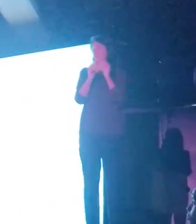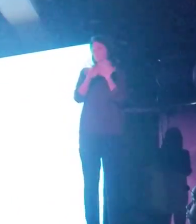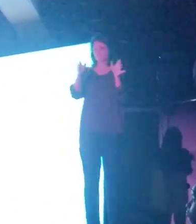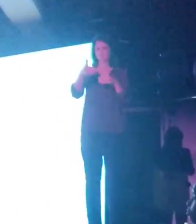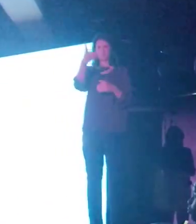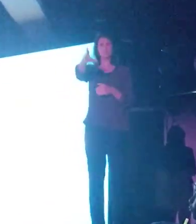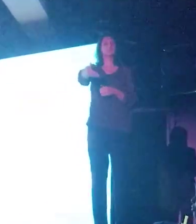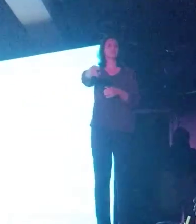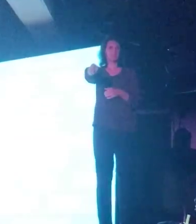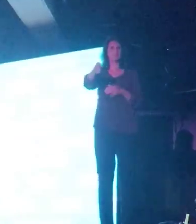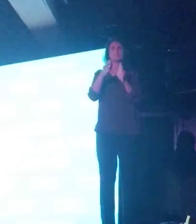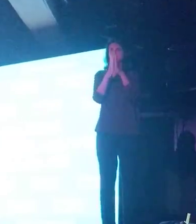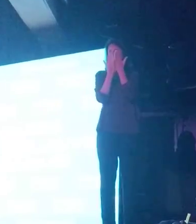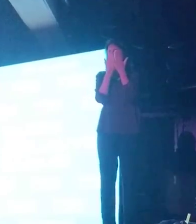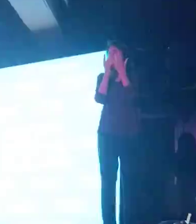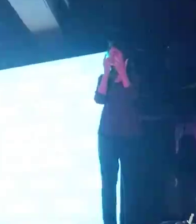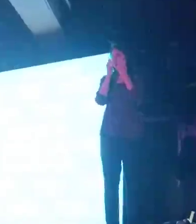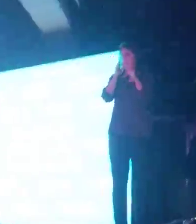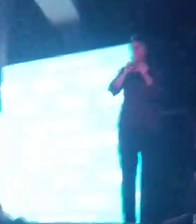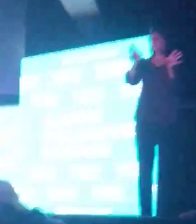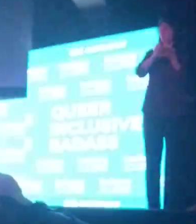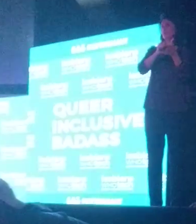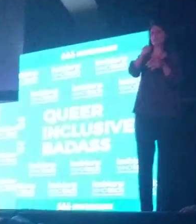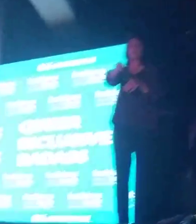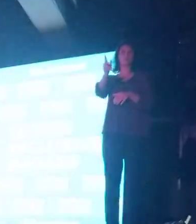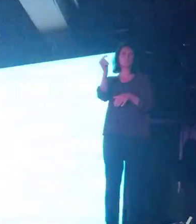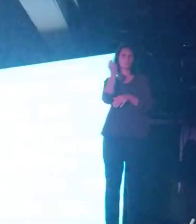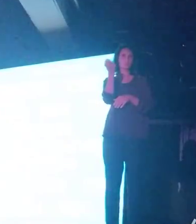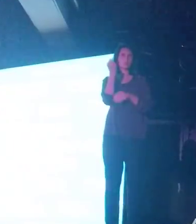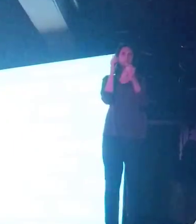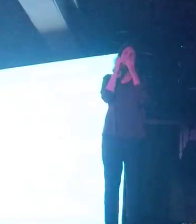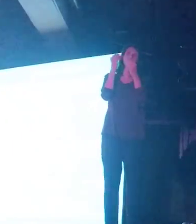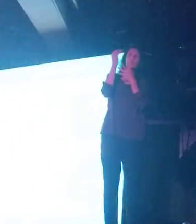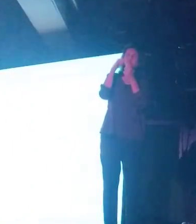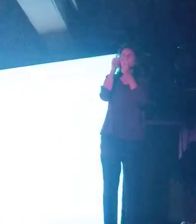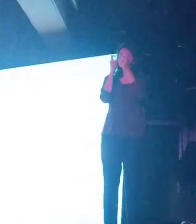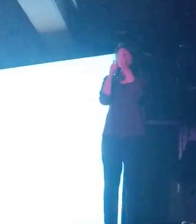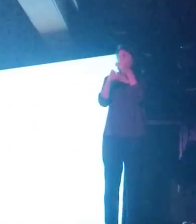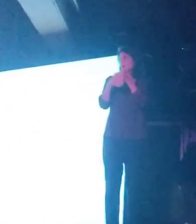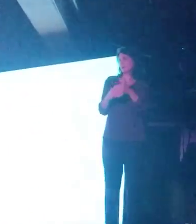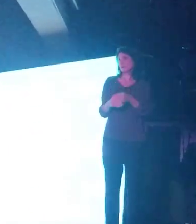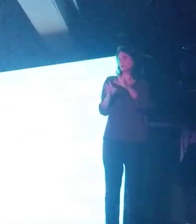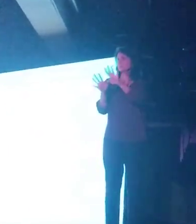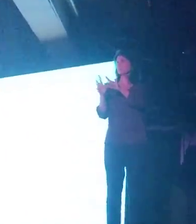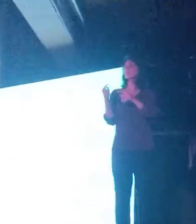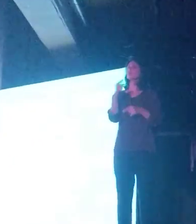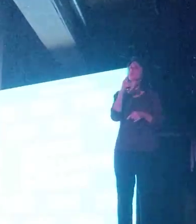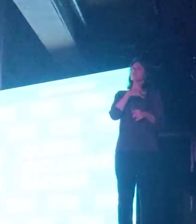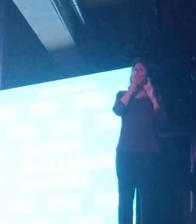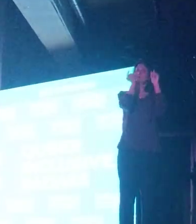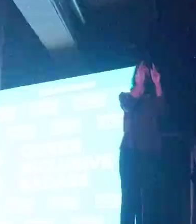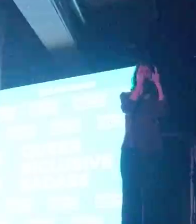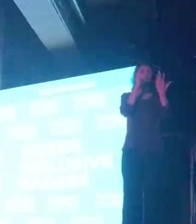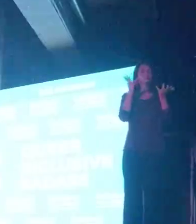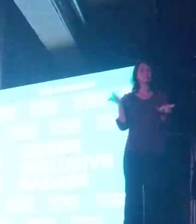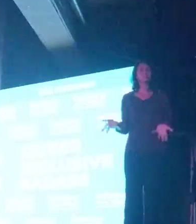information and an afterward. So my goal is to do everything I personally can do and to inspire you to do to elect Democrats